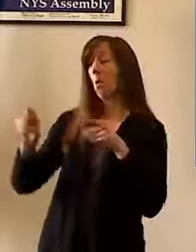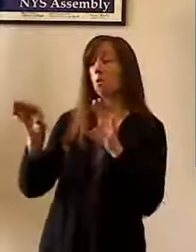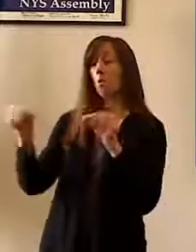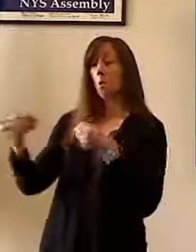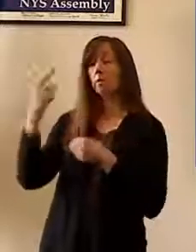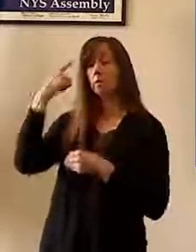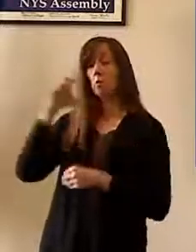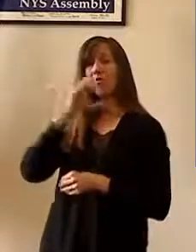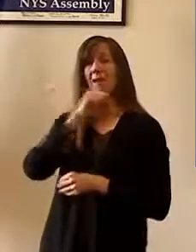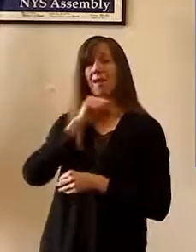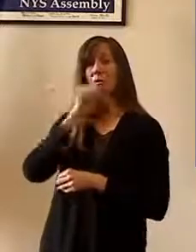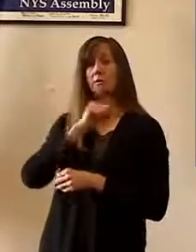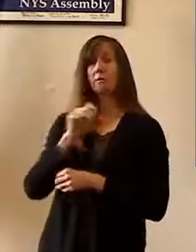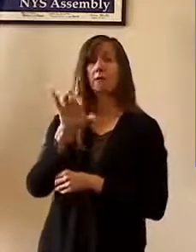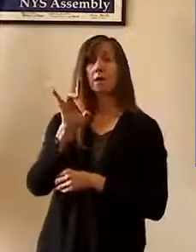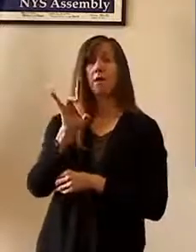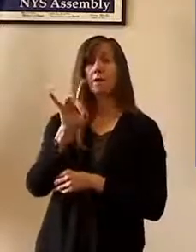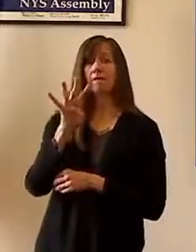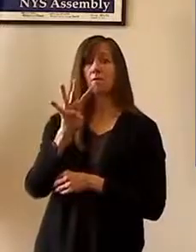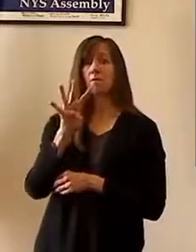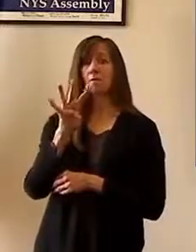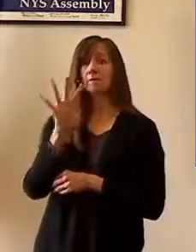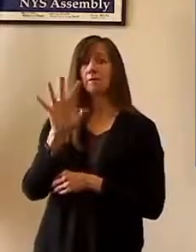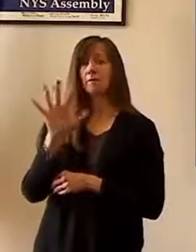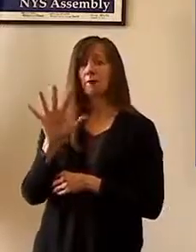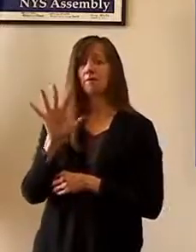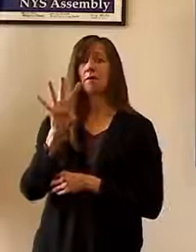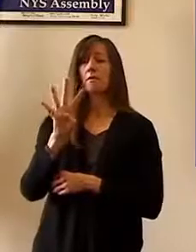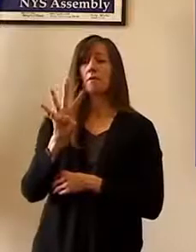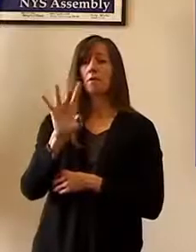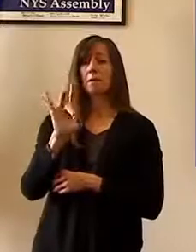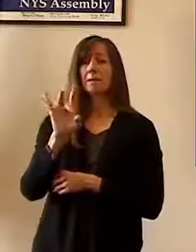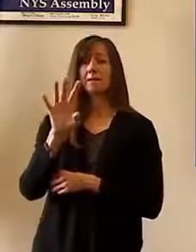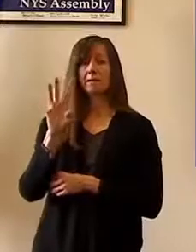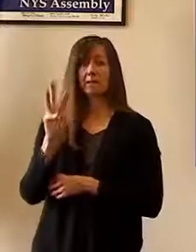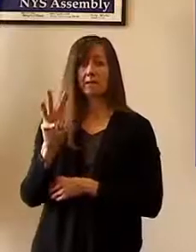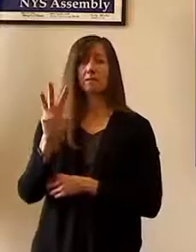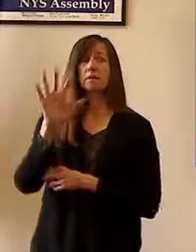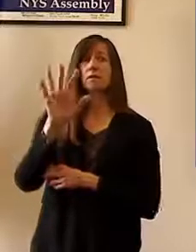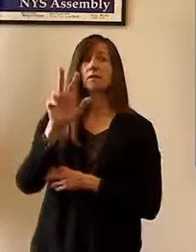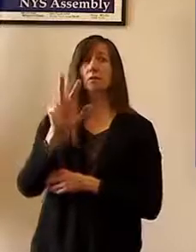486-2555, and we will get you an appointment. So if you're 60 years of age or older,